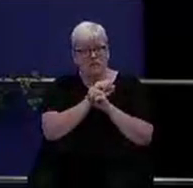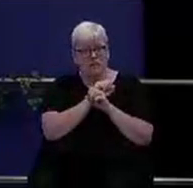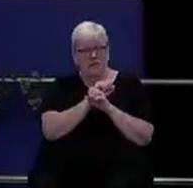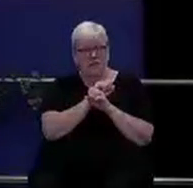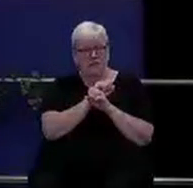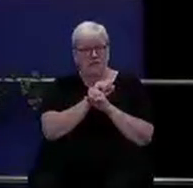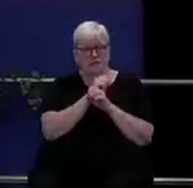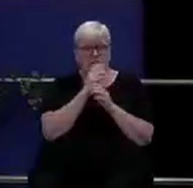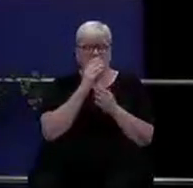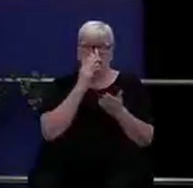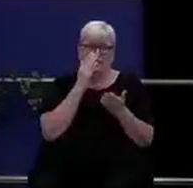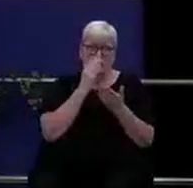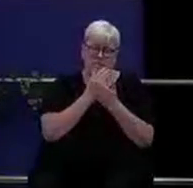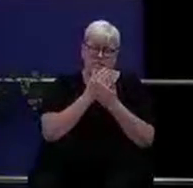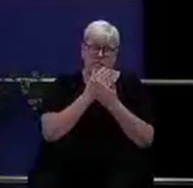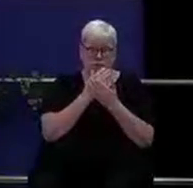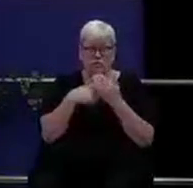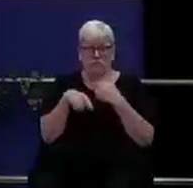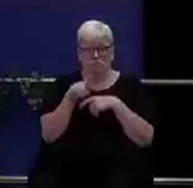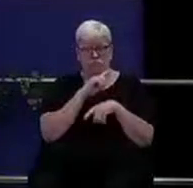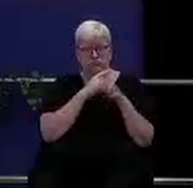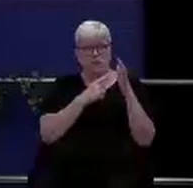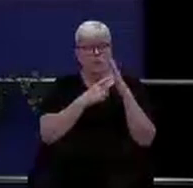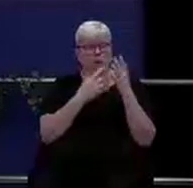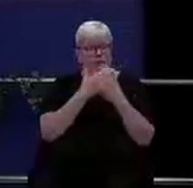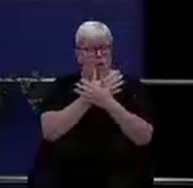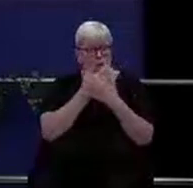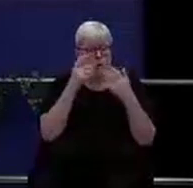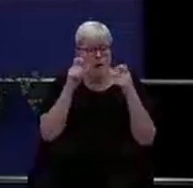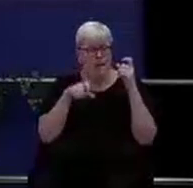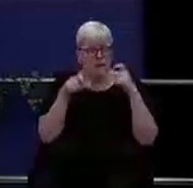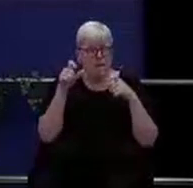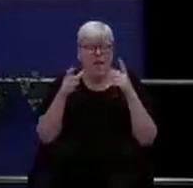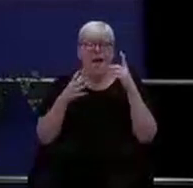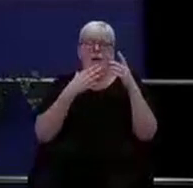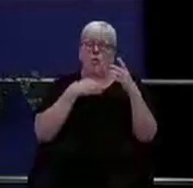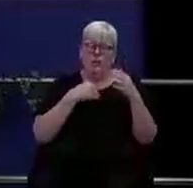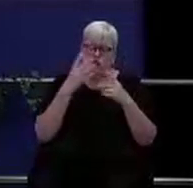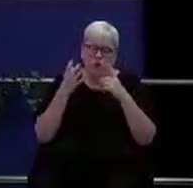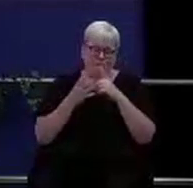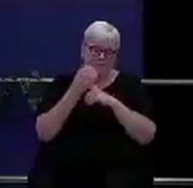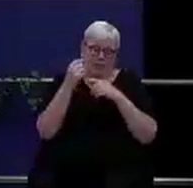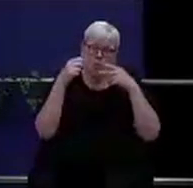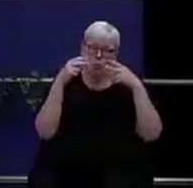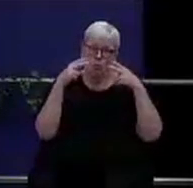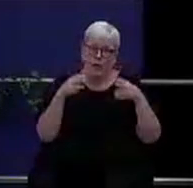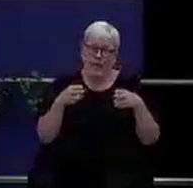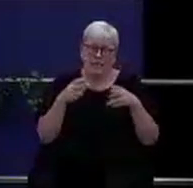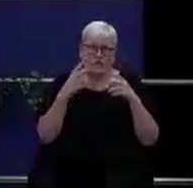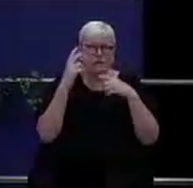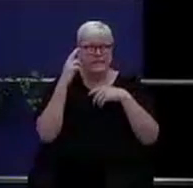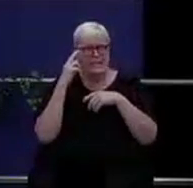that is something that I'm sure is going to happen. And I just wish I could find ways of